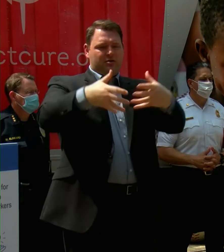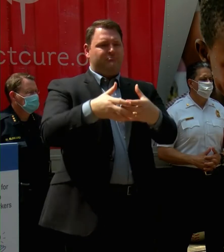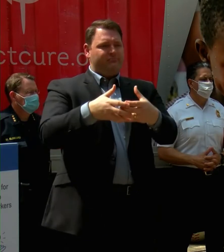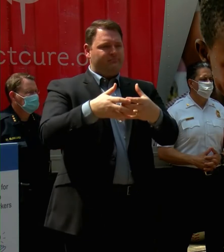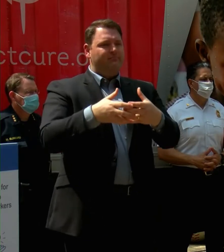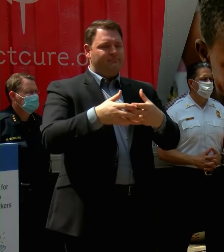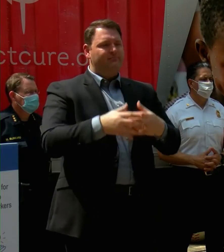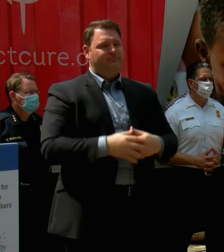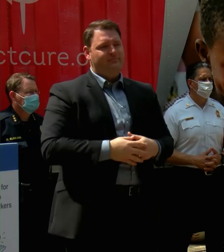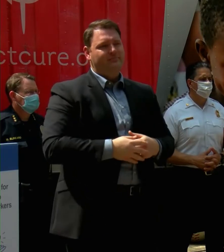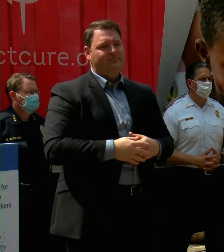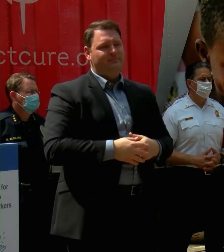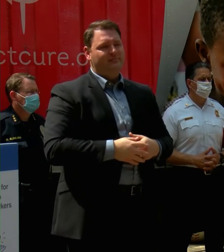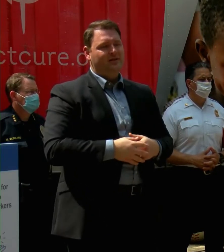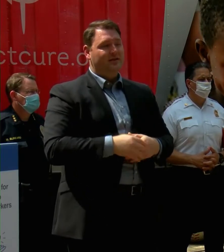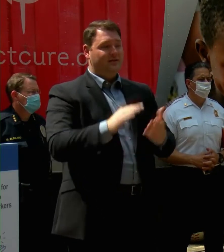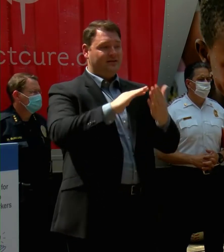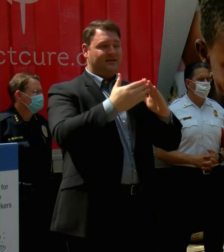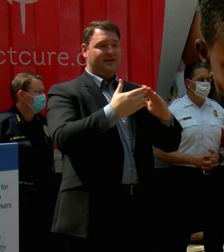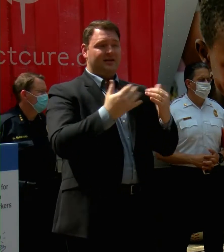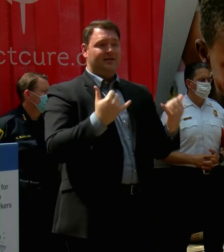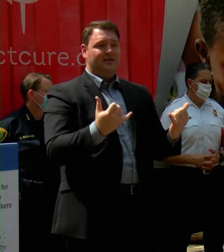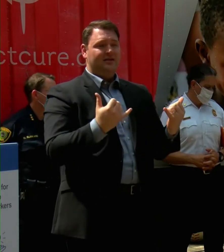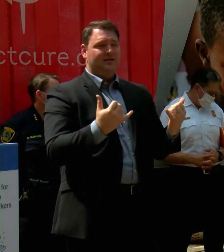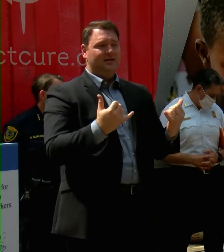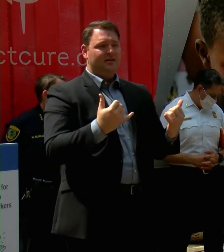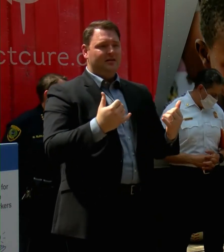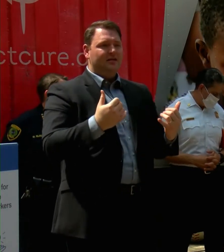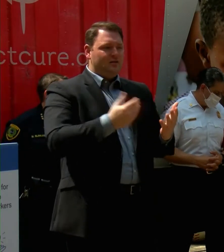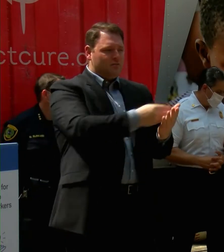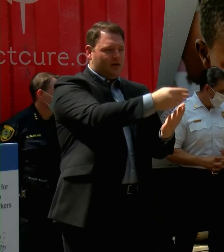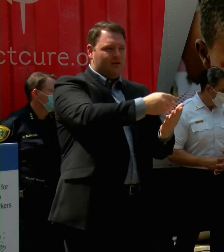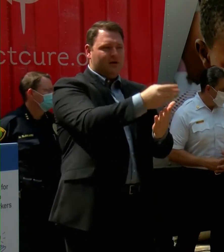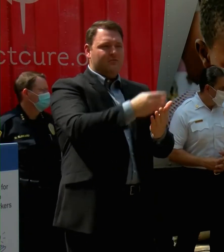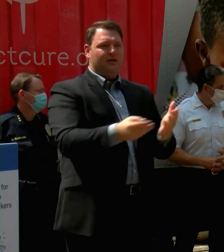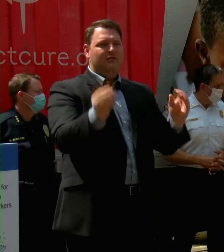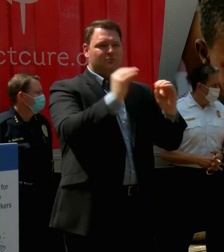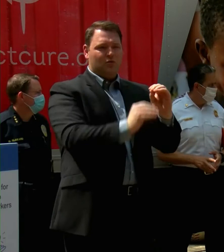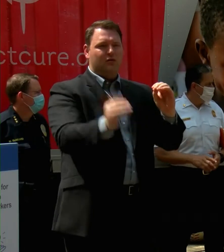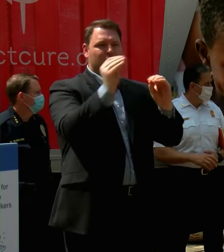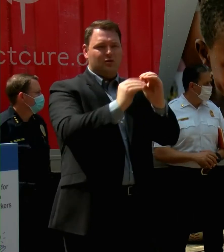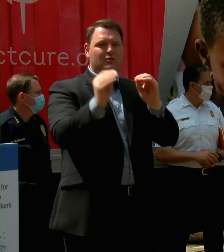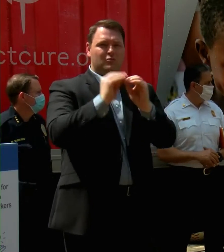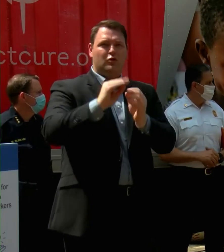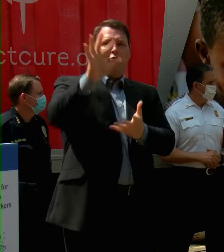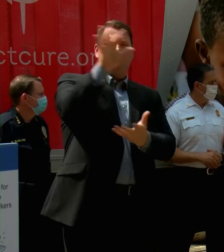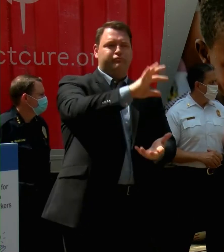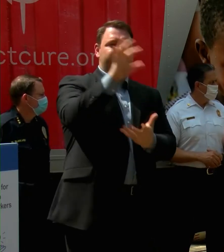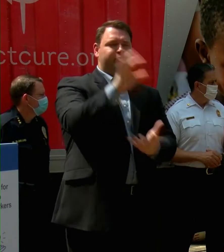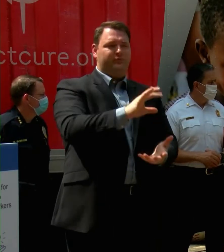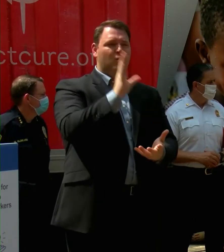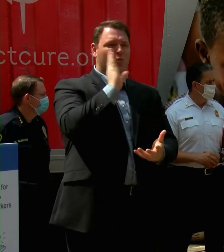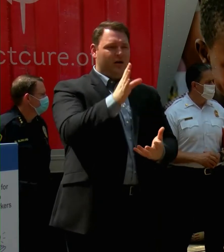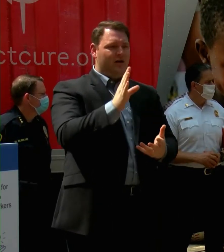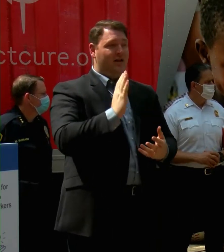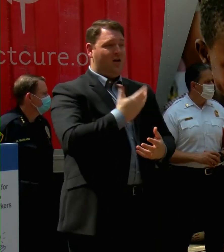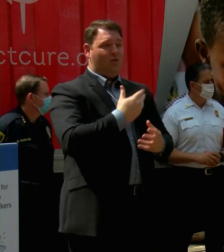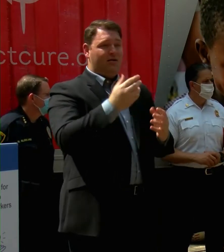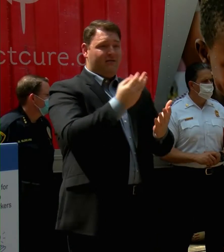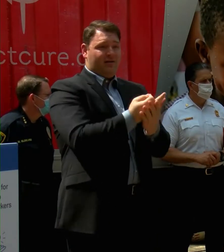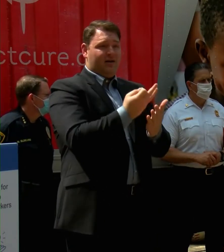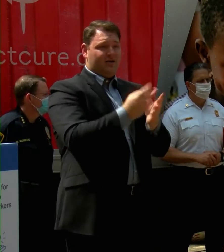The city is going through the purchasing process. I'd like to thank our financial director,